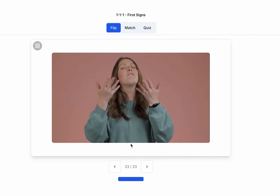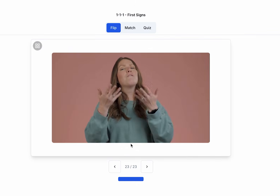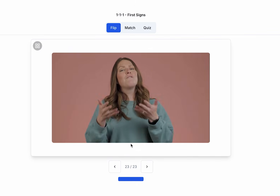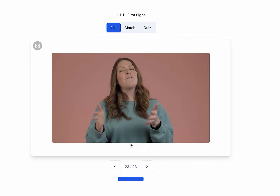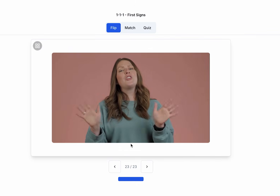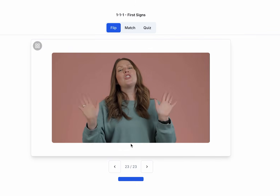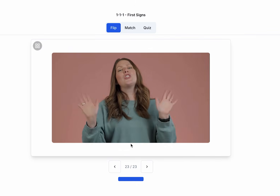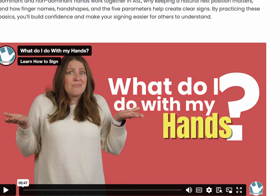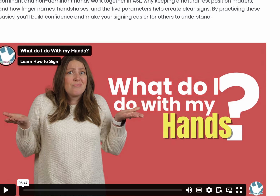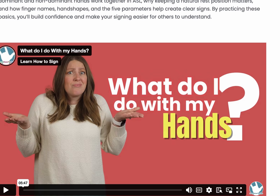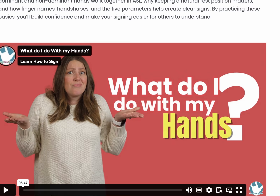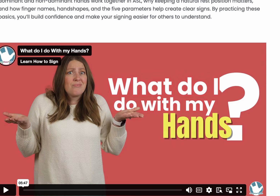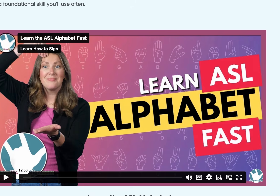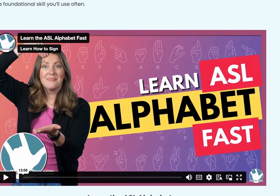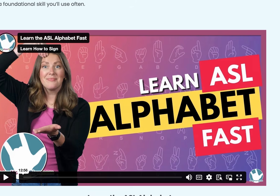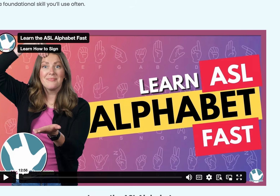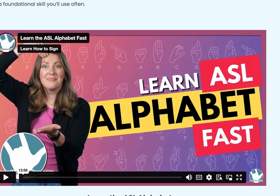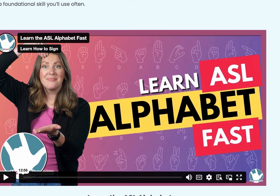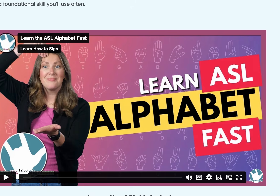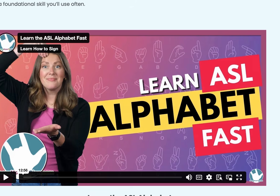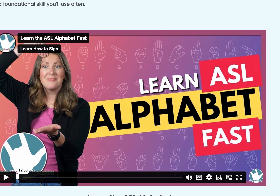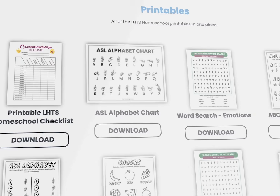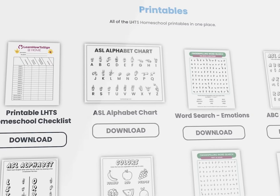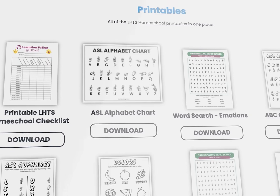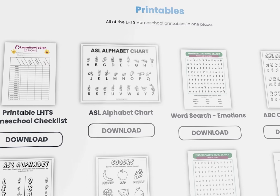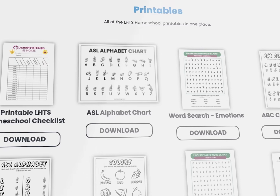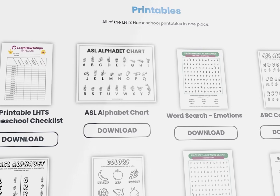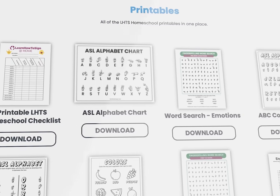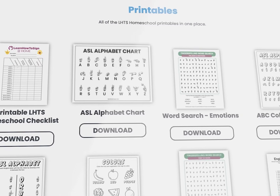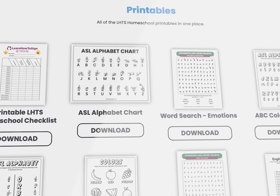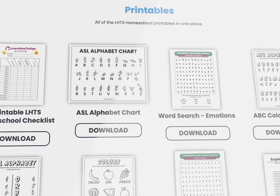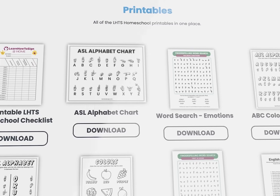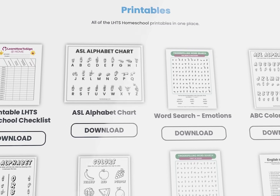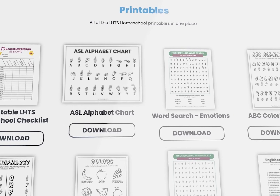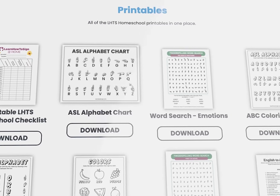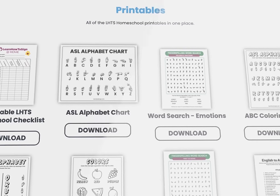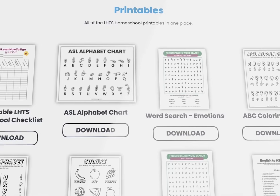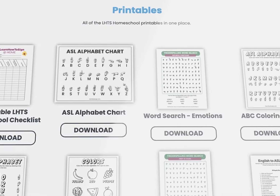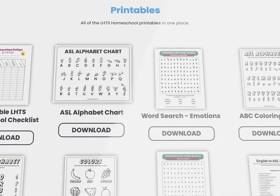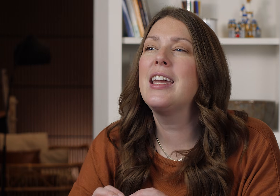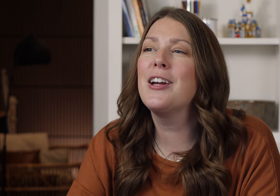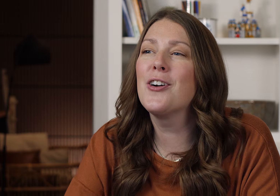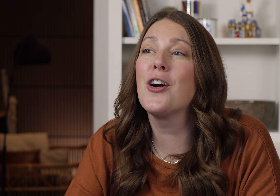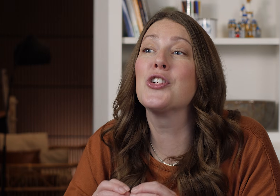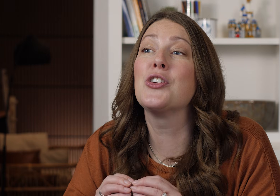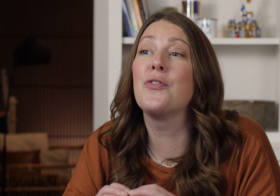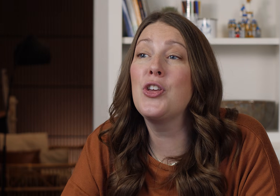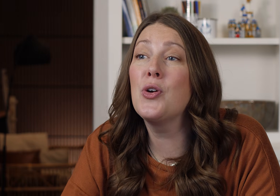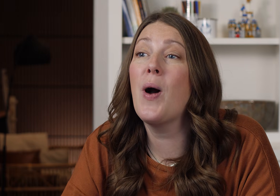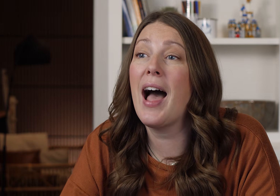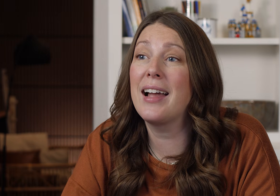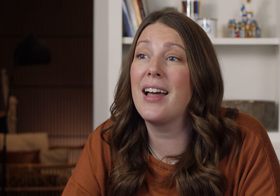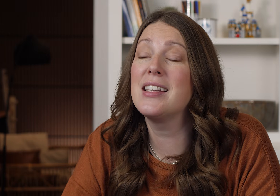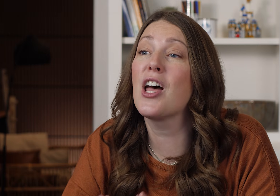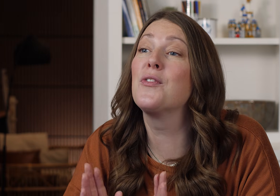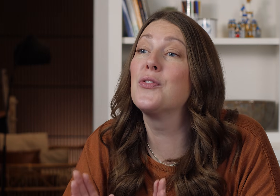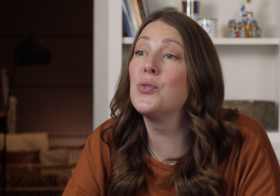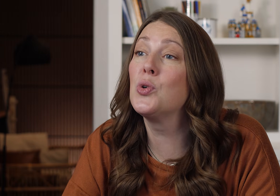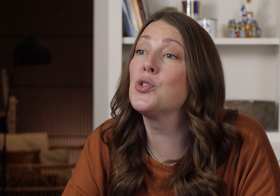flashcards, grammar and fingerspelling lessons, printable activities, and more. Here are just a few highlights of the full